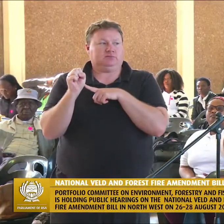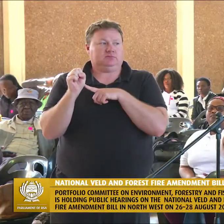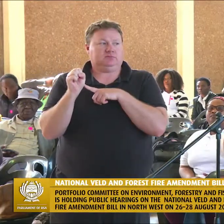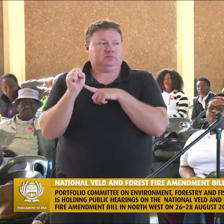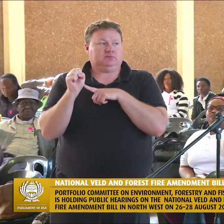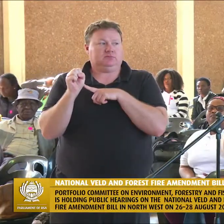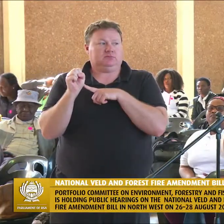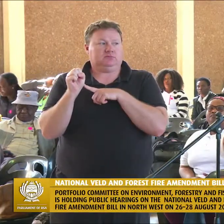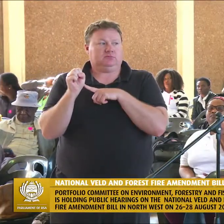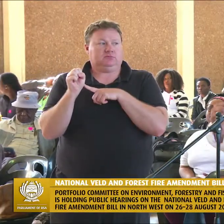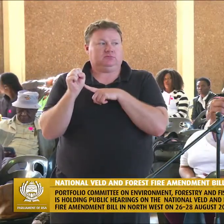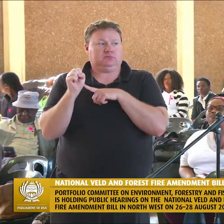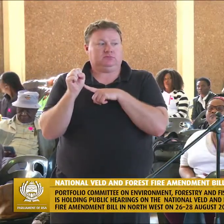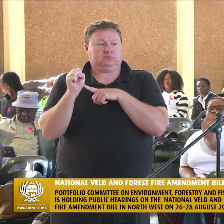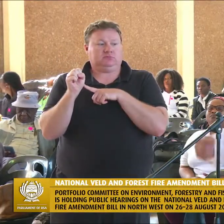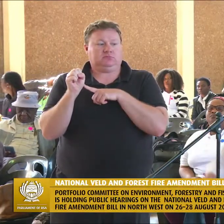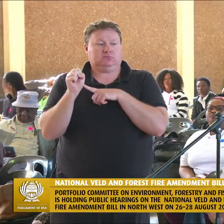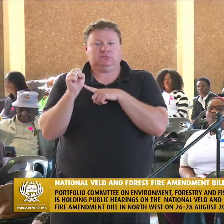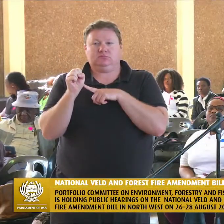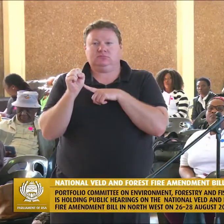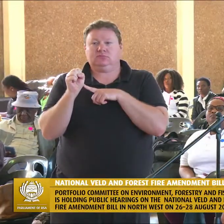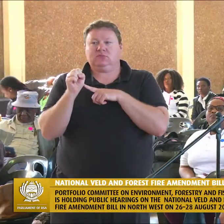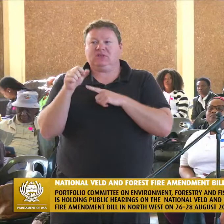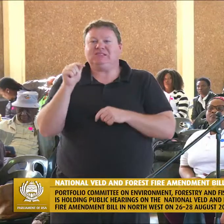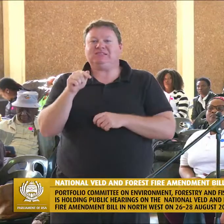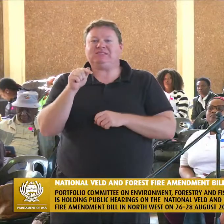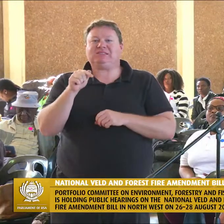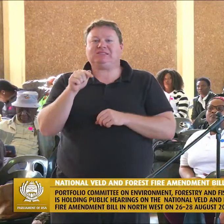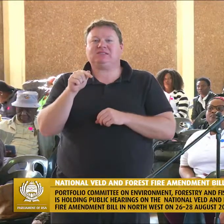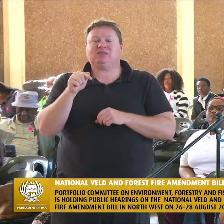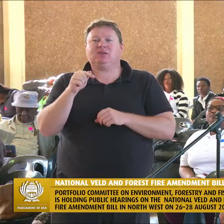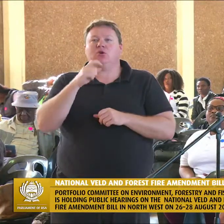that ladies and gentlemen is a useless message